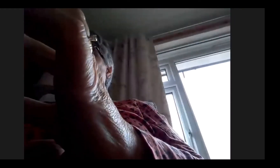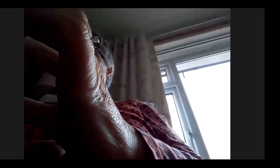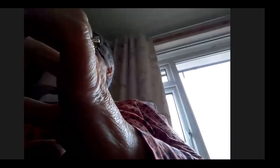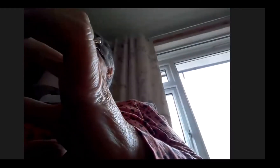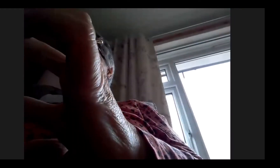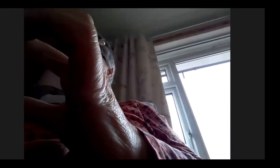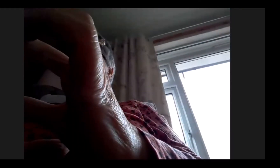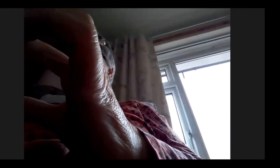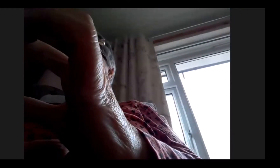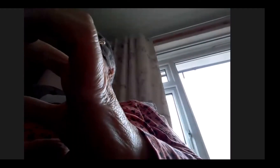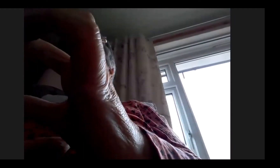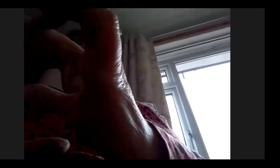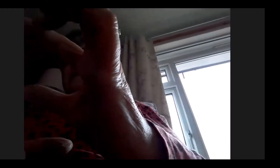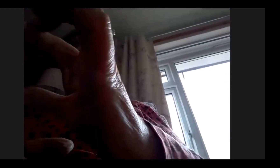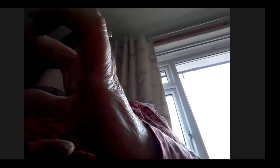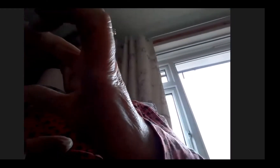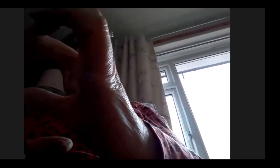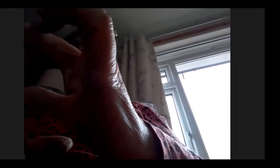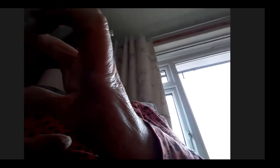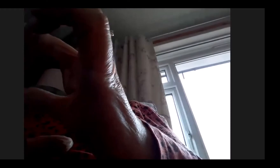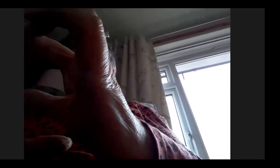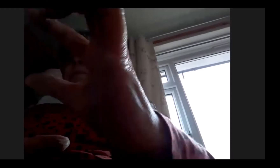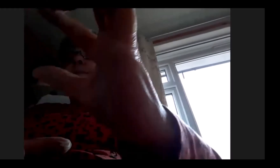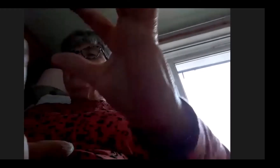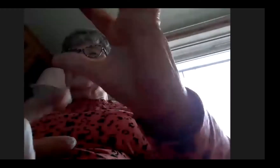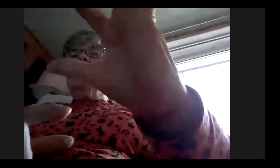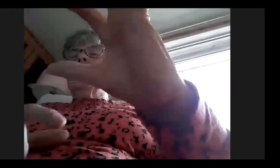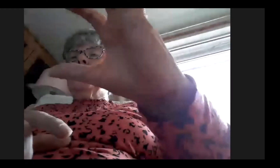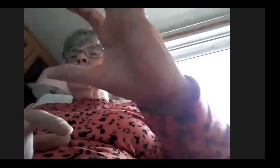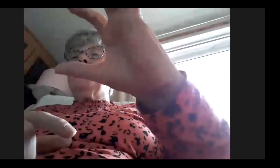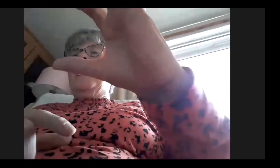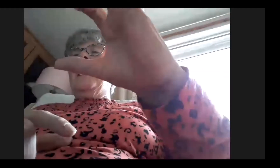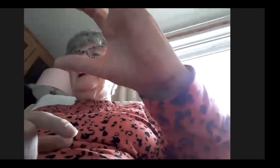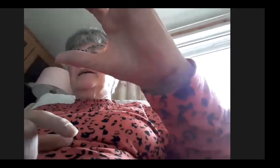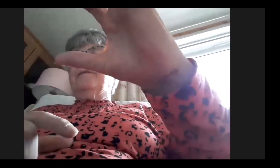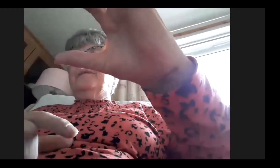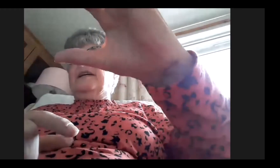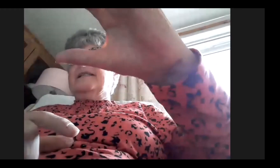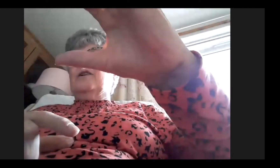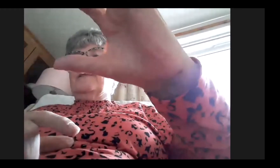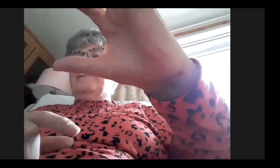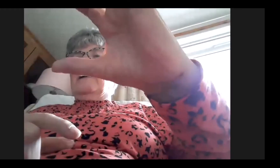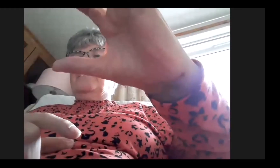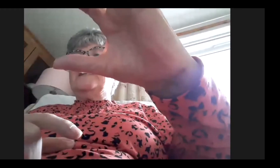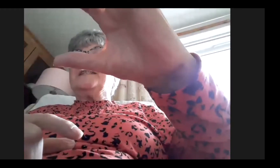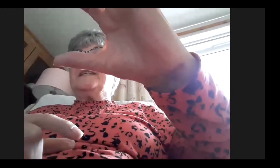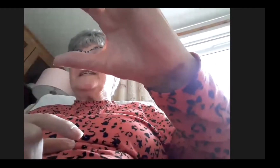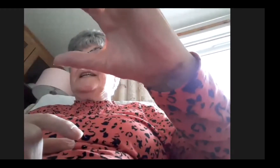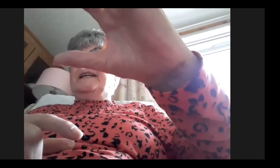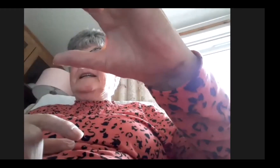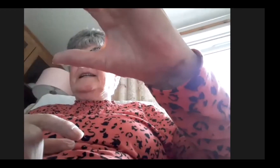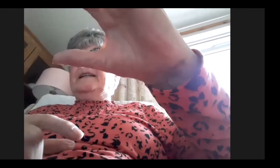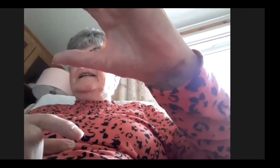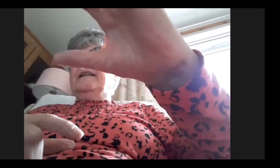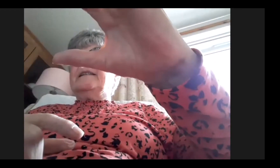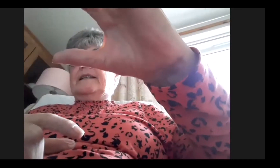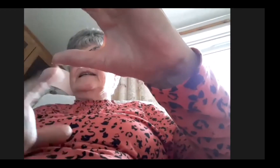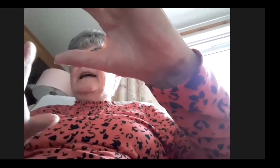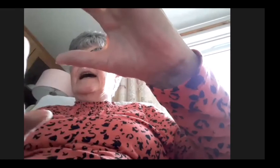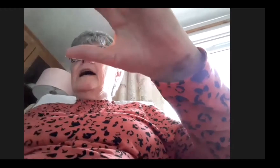Can you see? No, hold on. Put your hand, fingers like that for a C. See, yeah. And